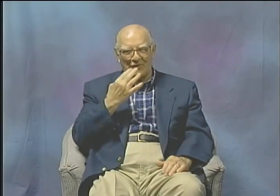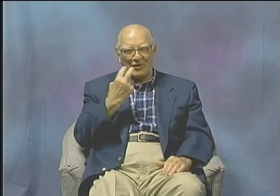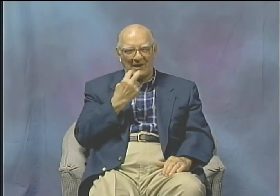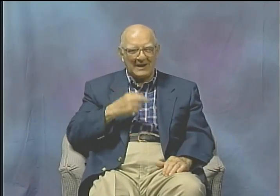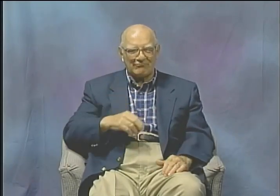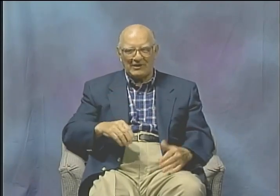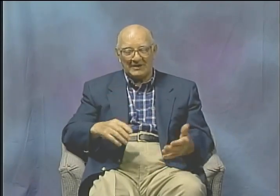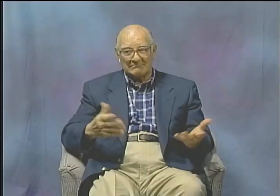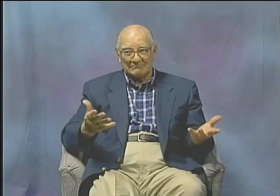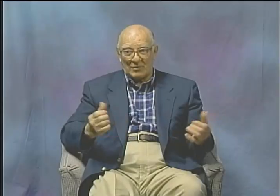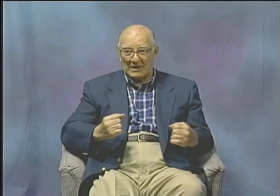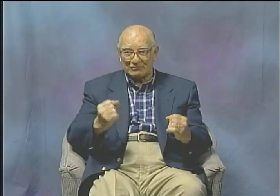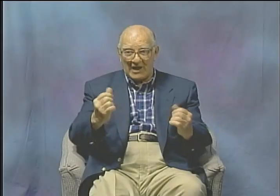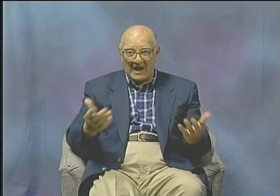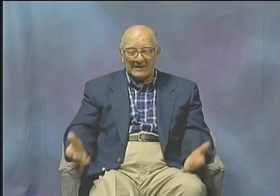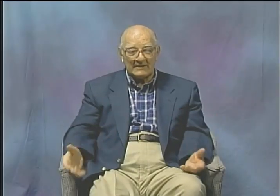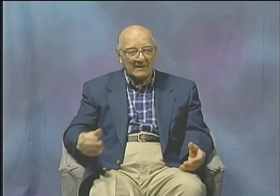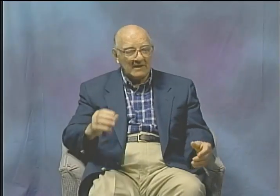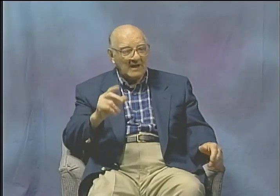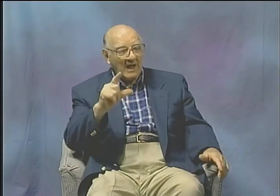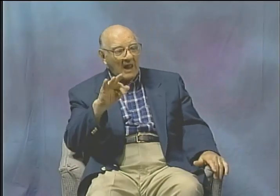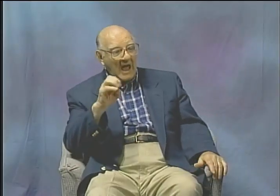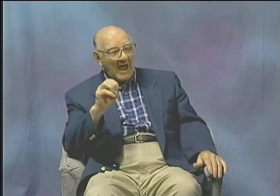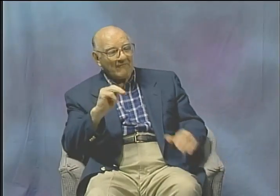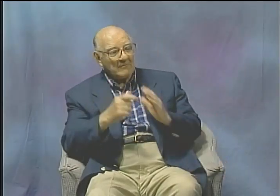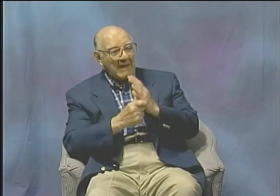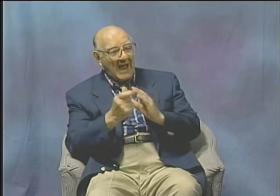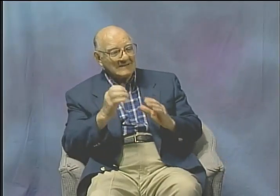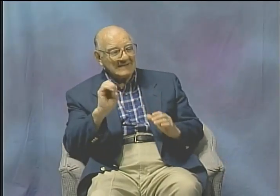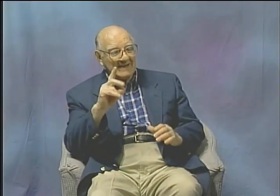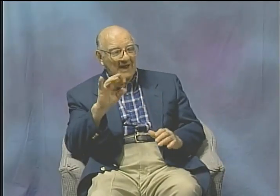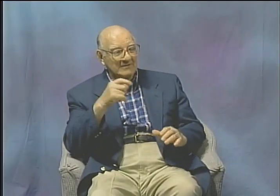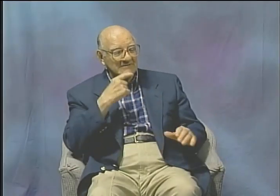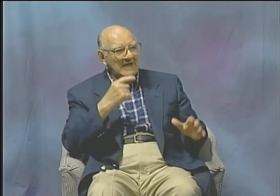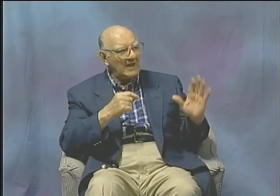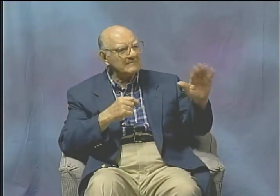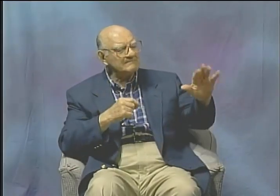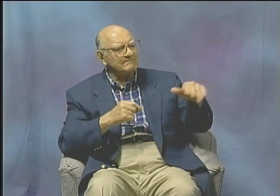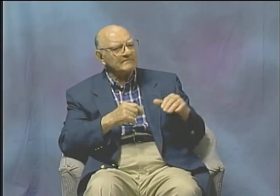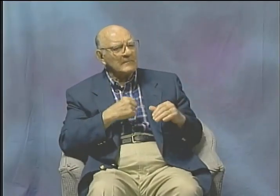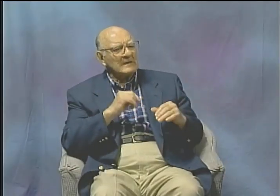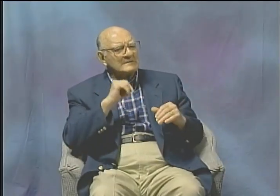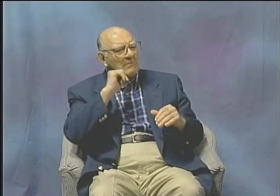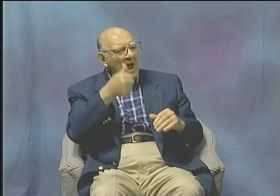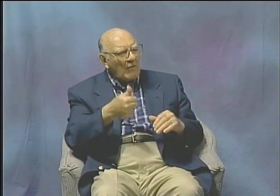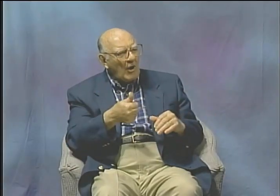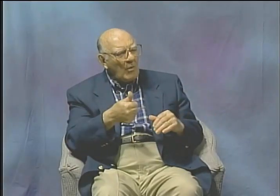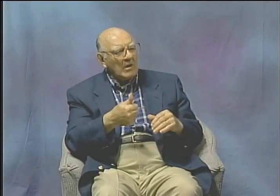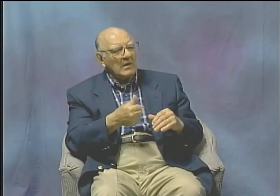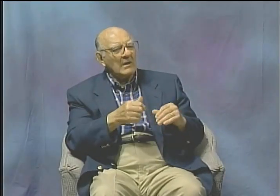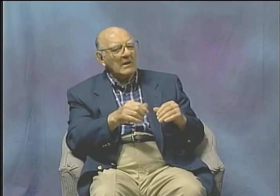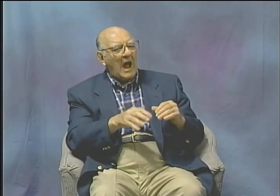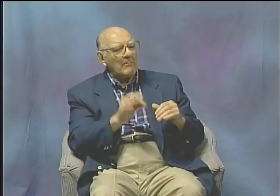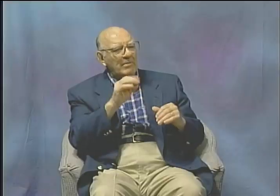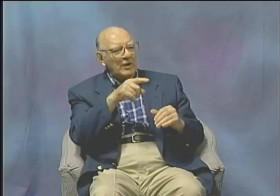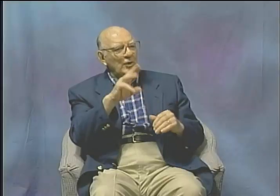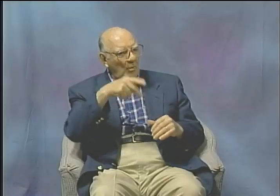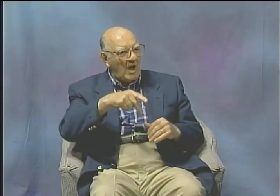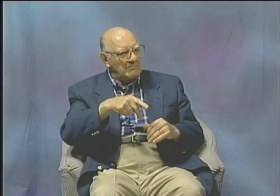good lip reader. Wanna try it? Life magazine editor said, tomorrow I'll pick you up